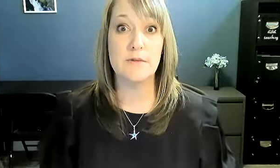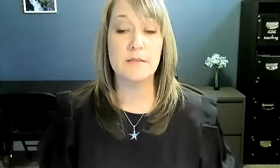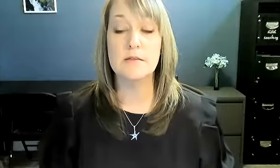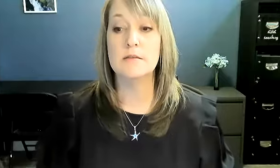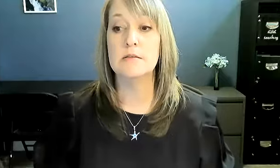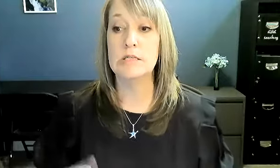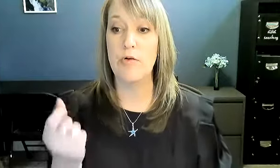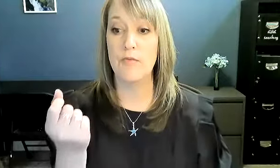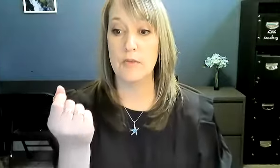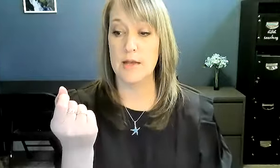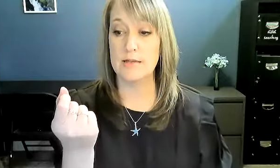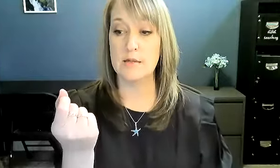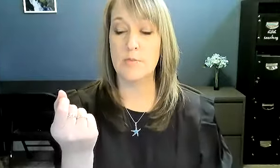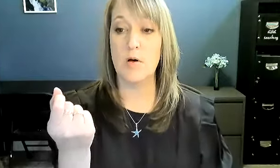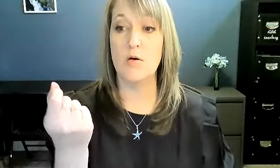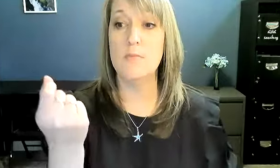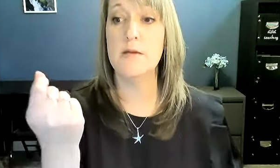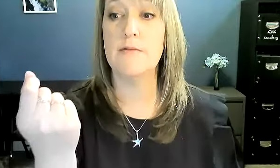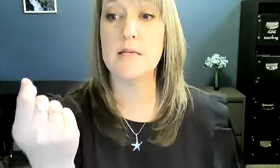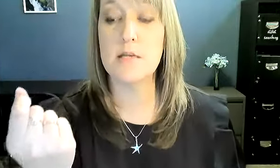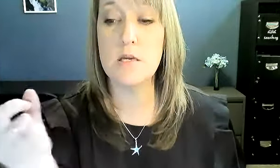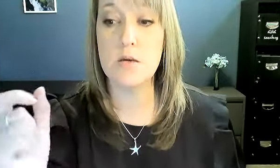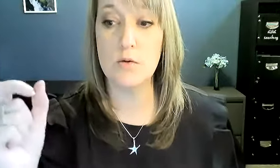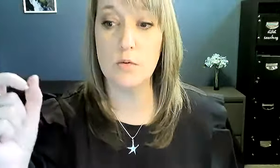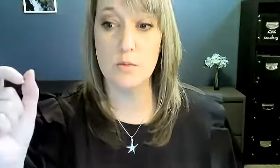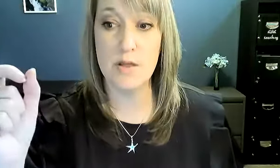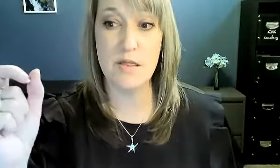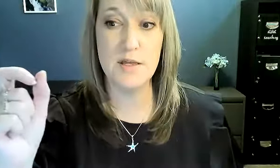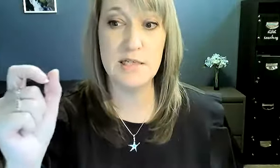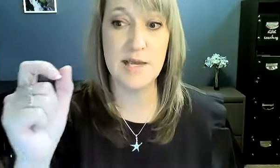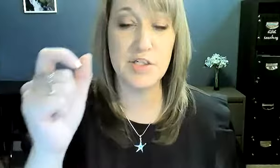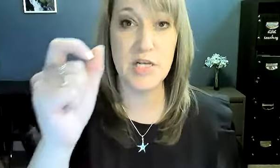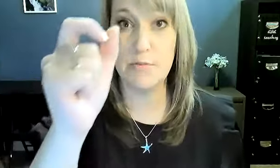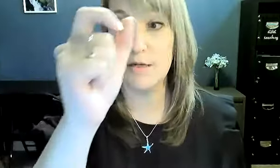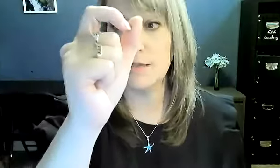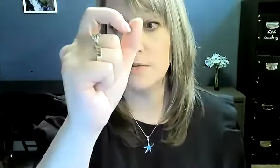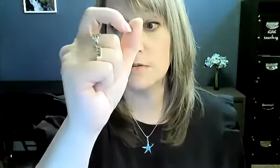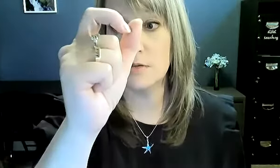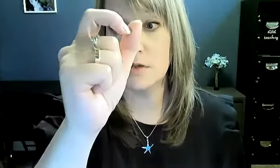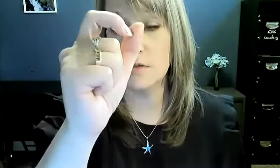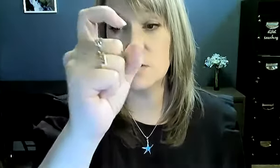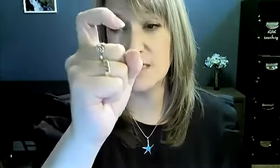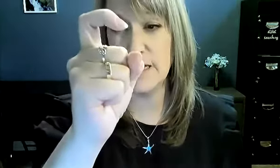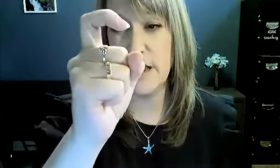11 has the palm facing you with this hand shape. That's how it starts. So it's like an